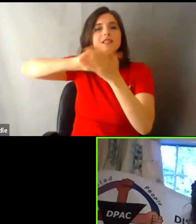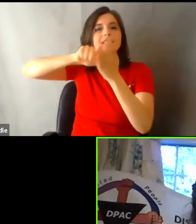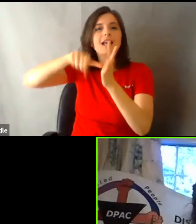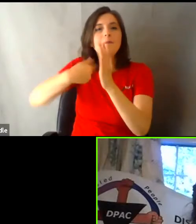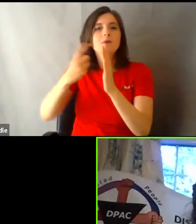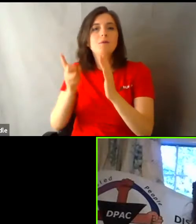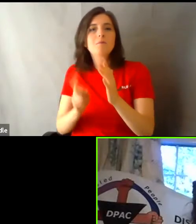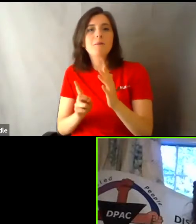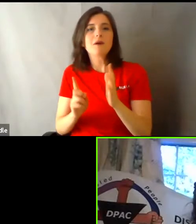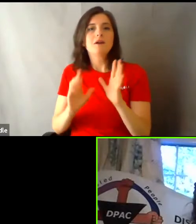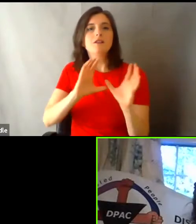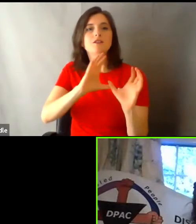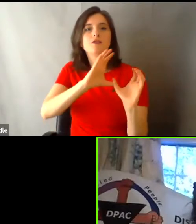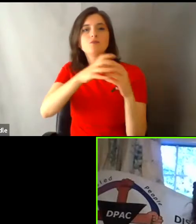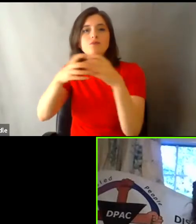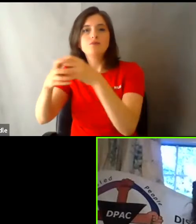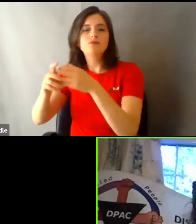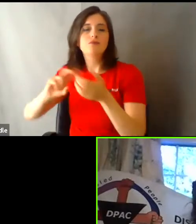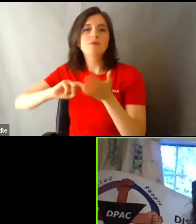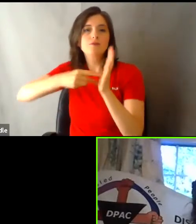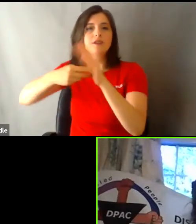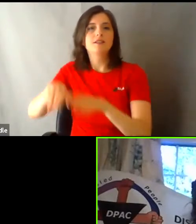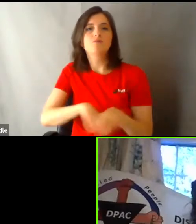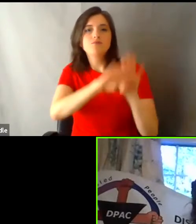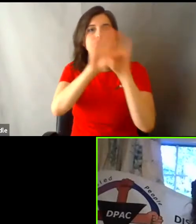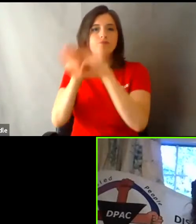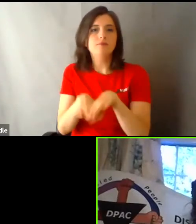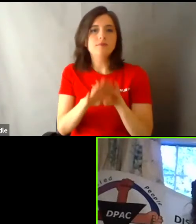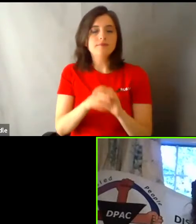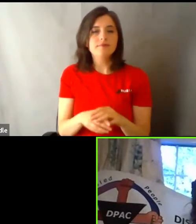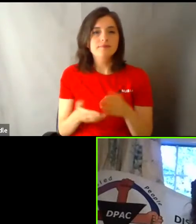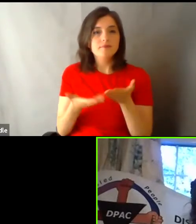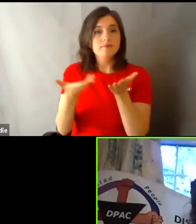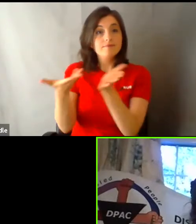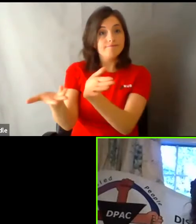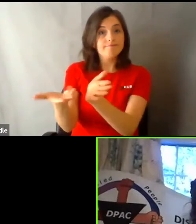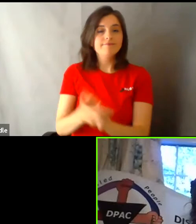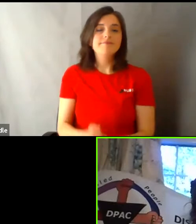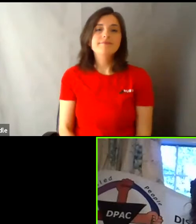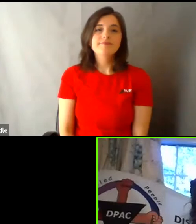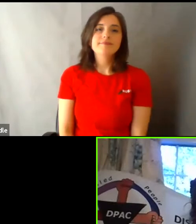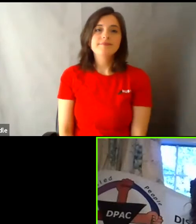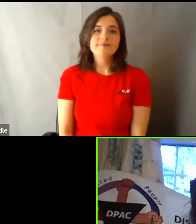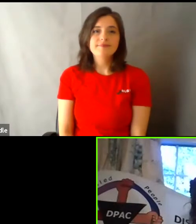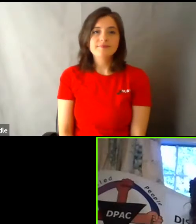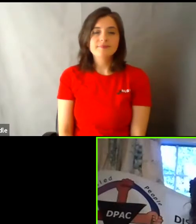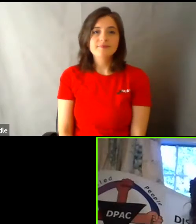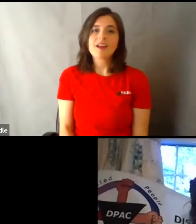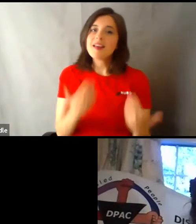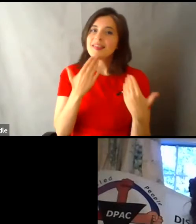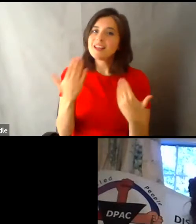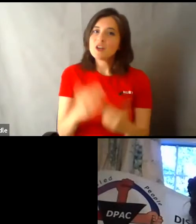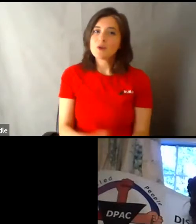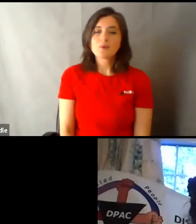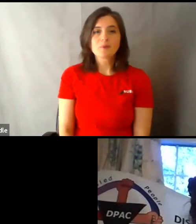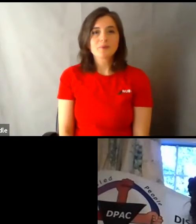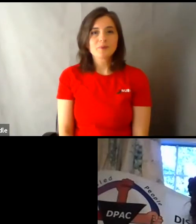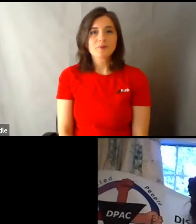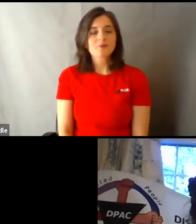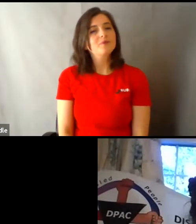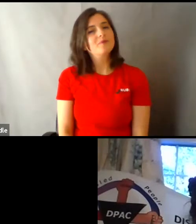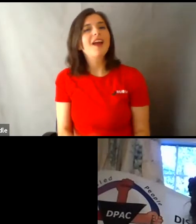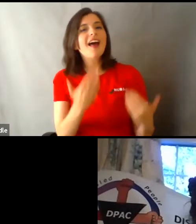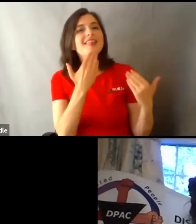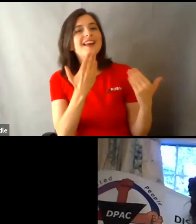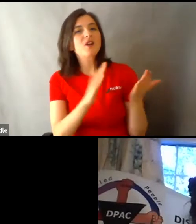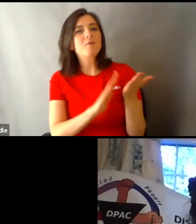and campaigns across England. So over to you, Mark, and thank you. Thank you, Mary